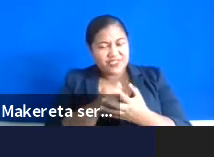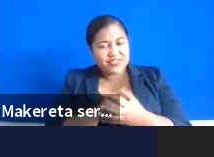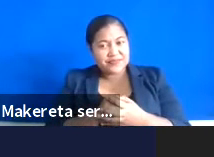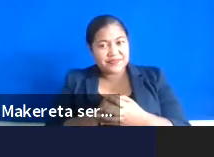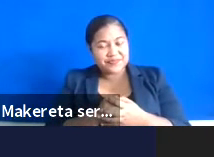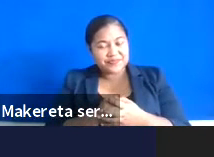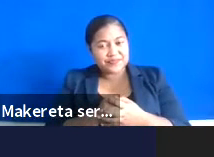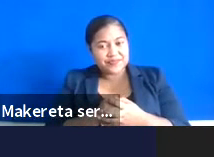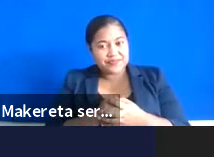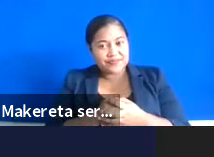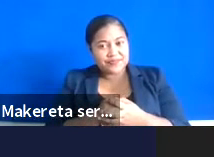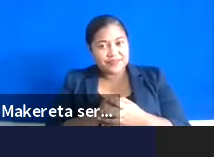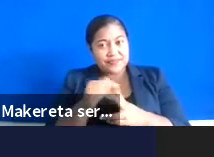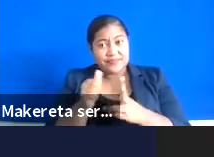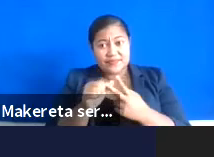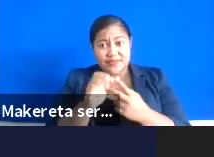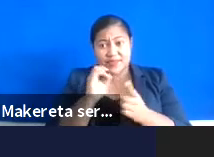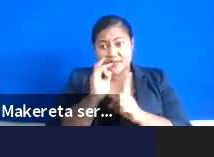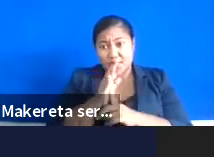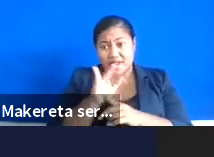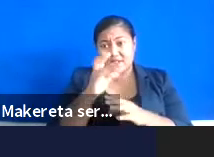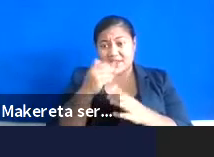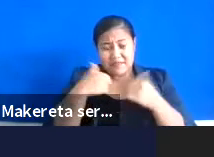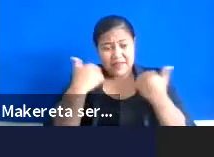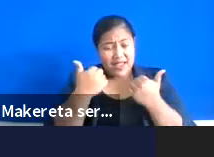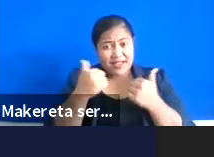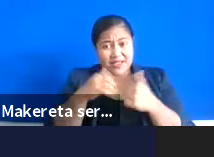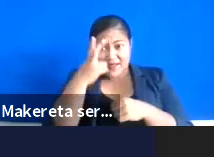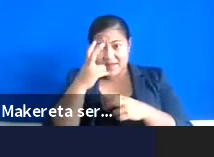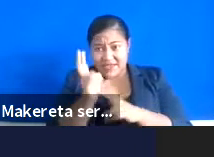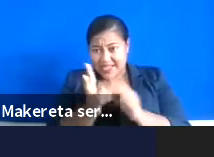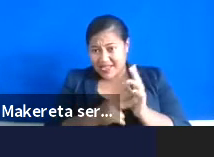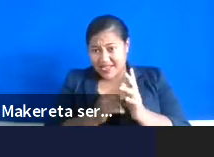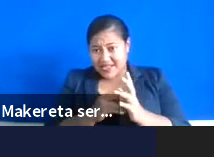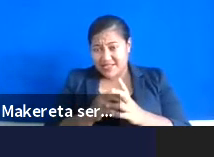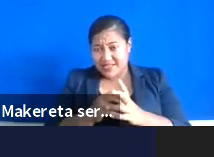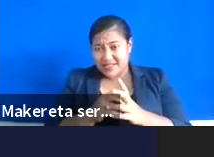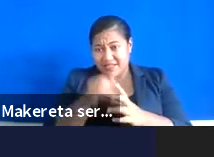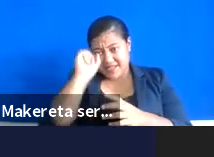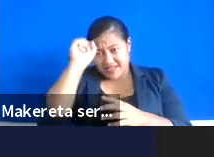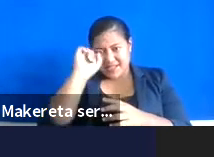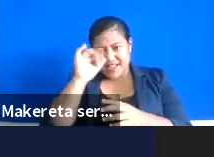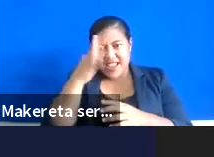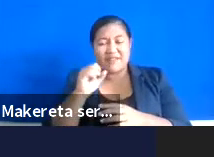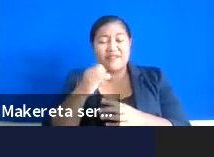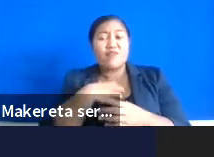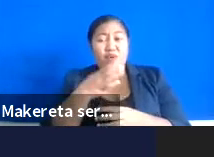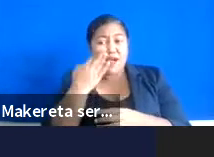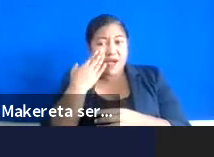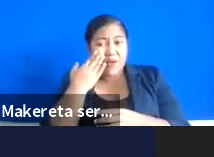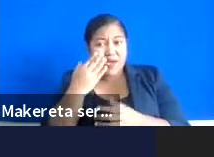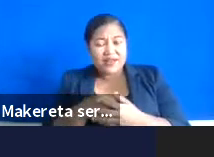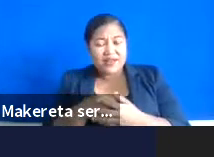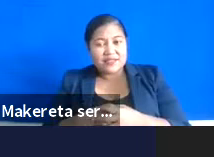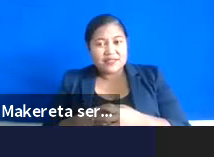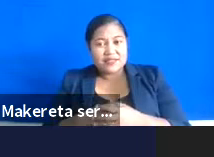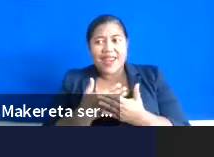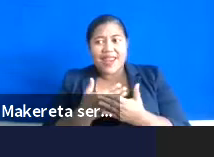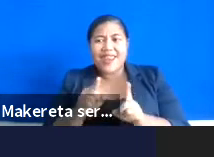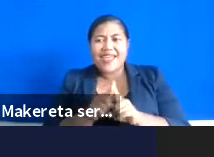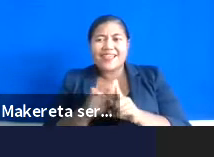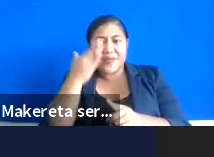as well as importantly a lot of the village elders were um raising involved in raising awareness of the you know reminding the villages